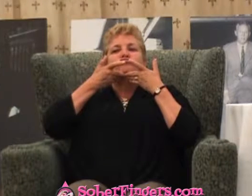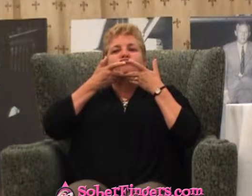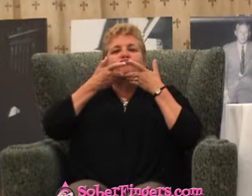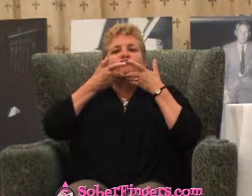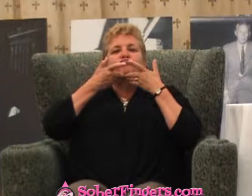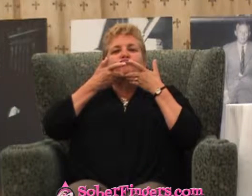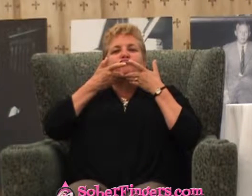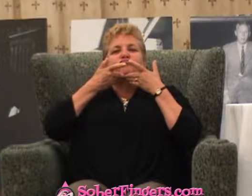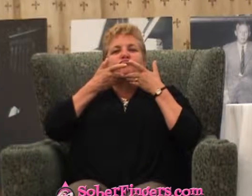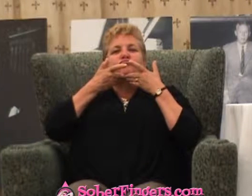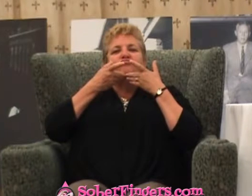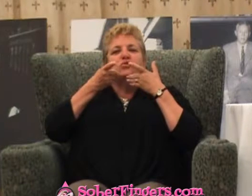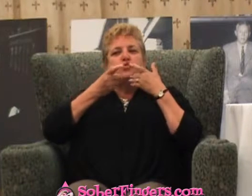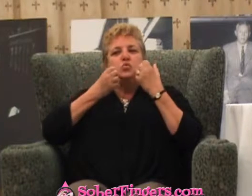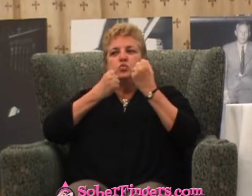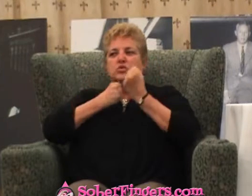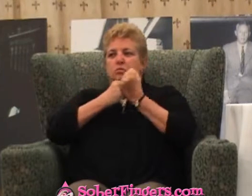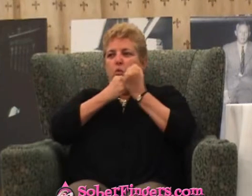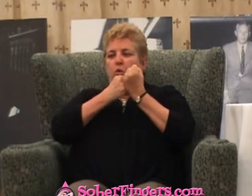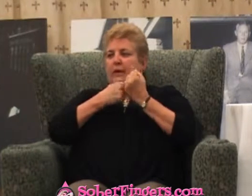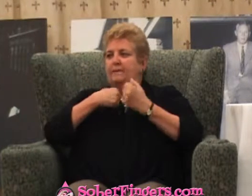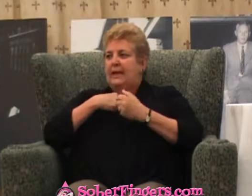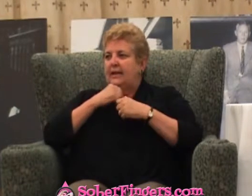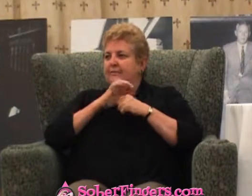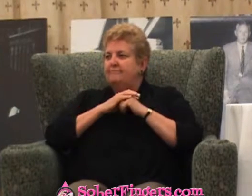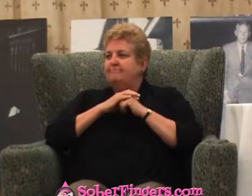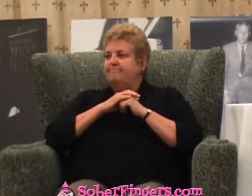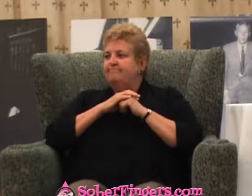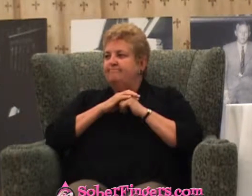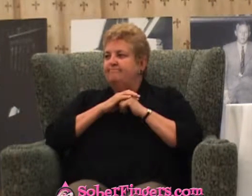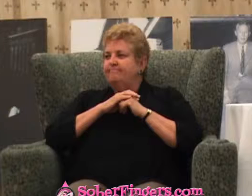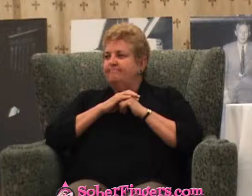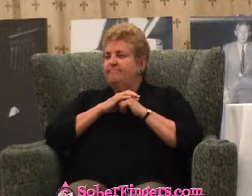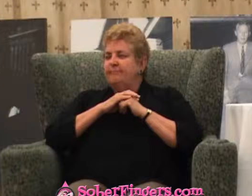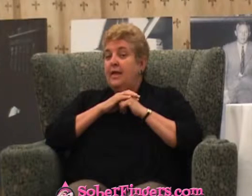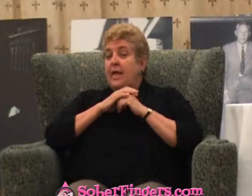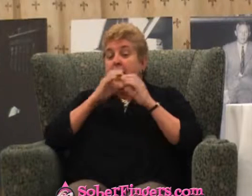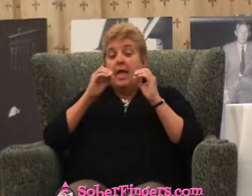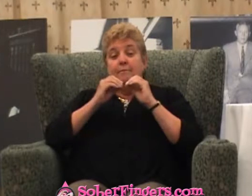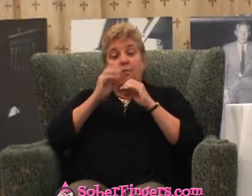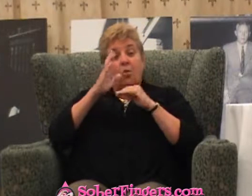head. And even more than that,